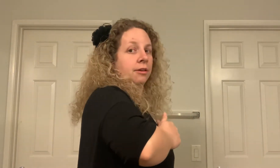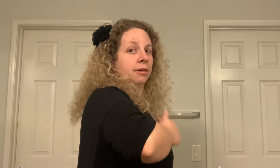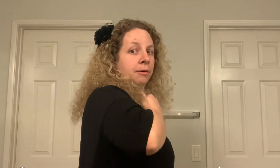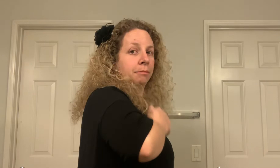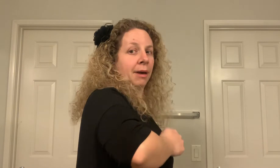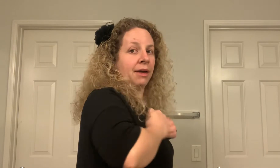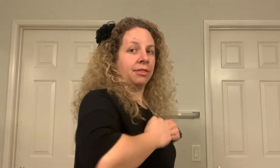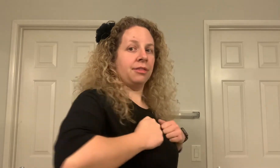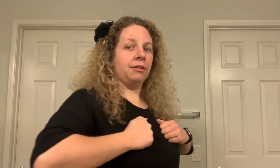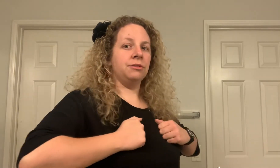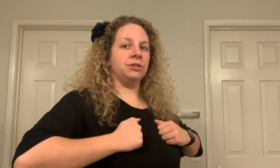bath.